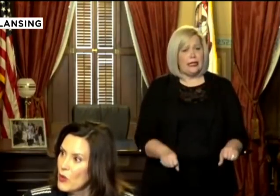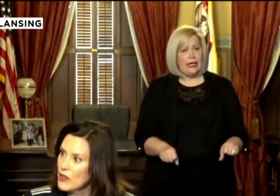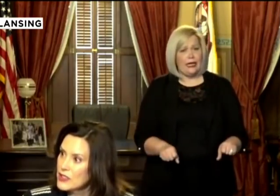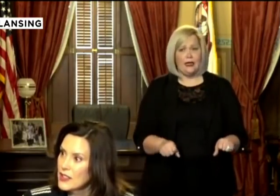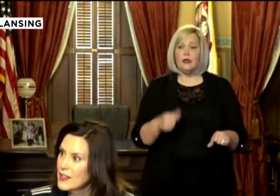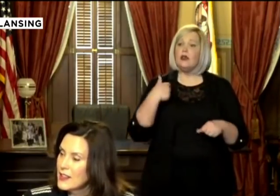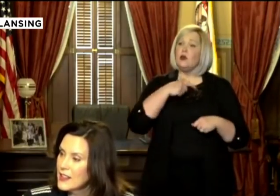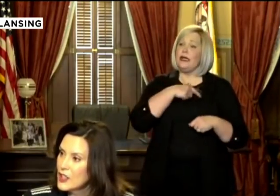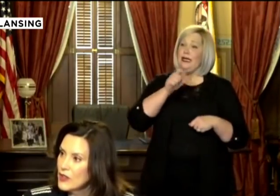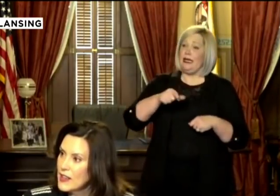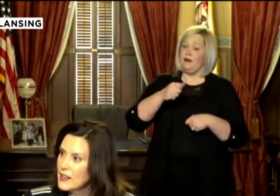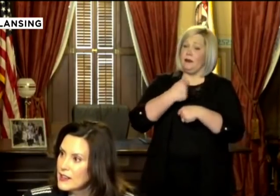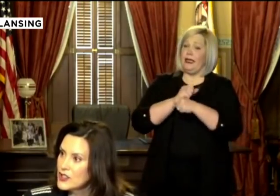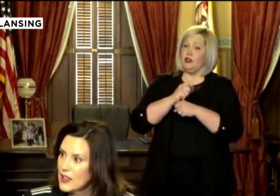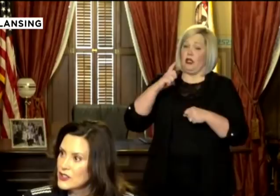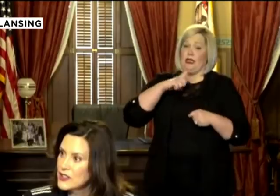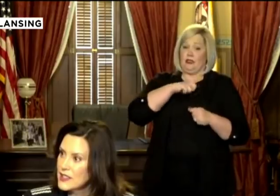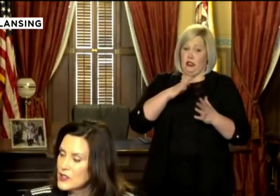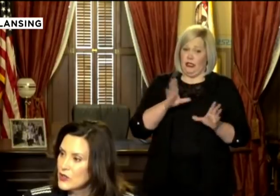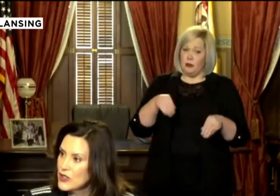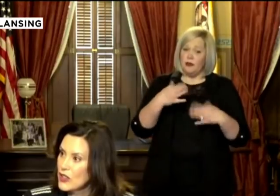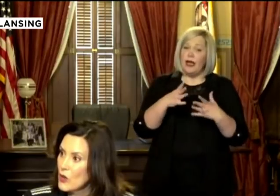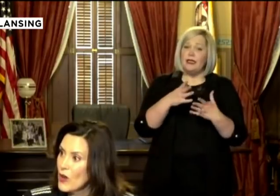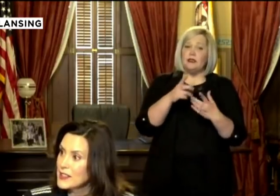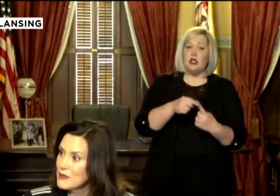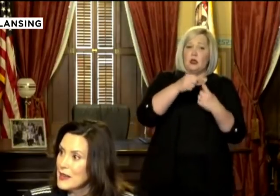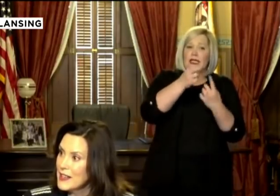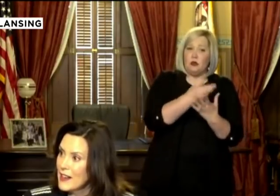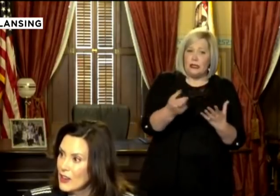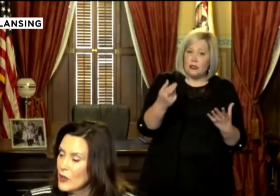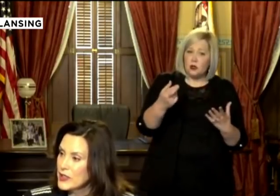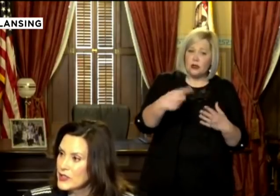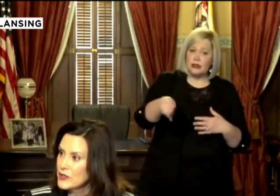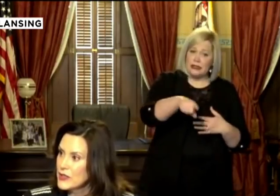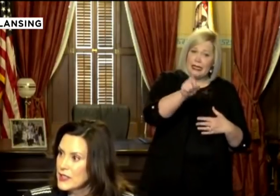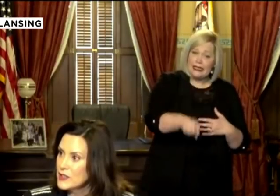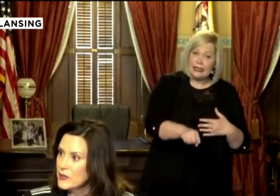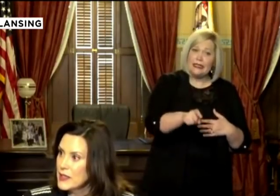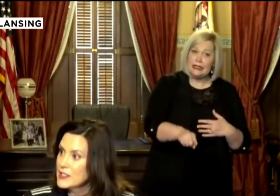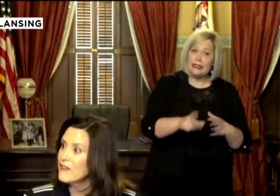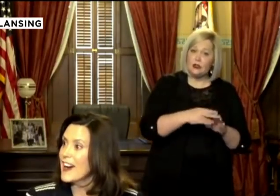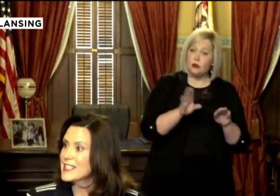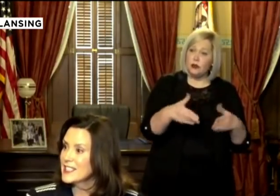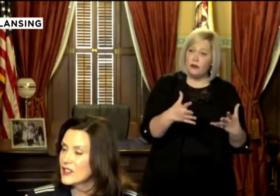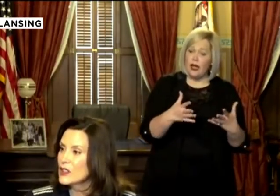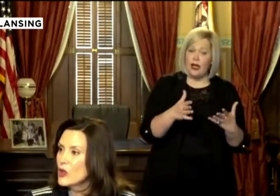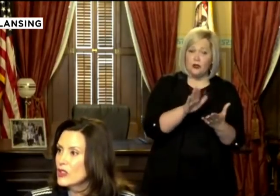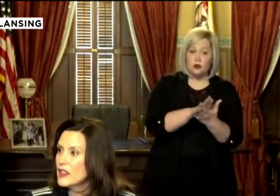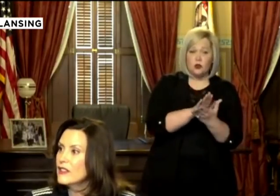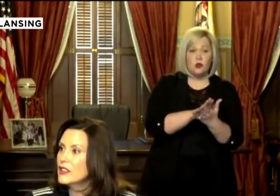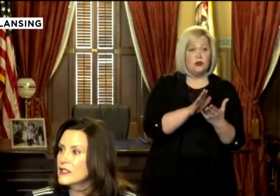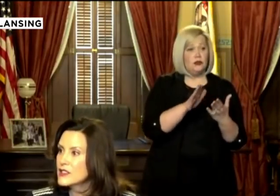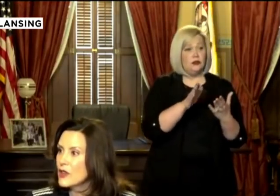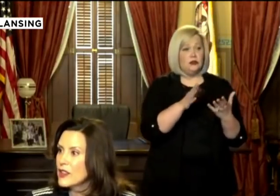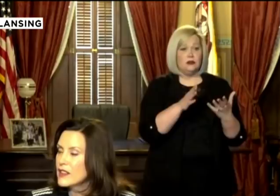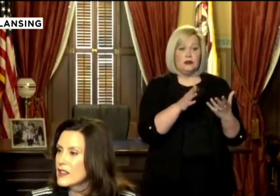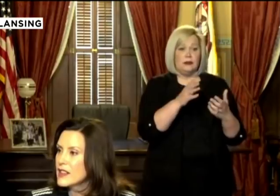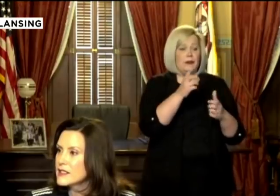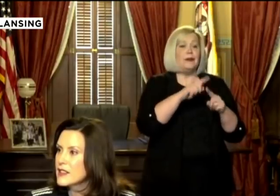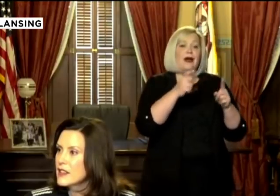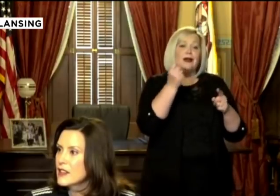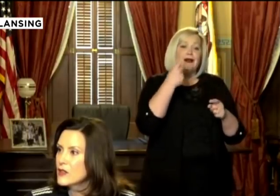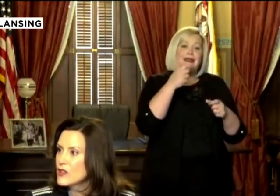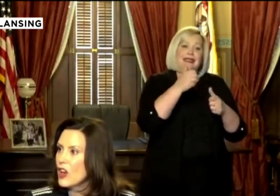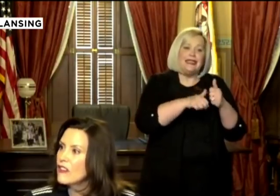resources to support the unique challenges that schools are going to want to meet and are going to need to be devising at the local level. And so I